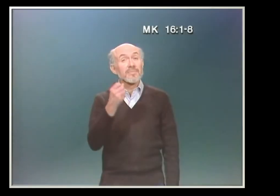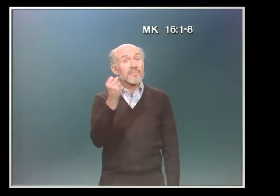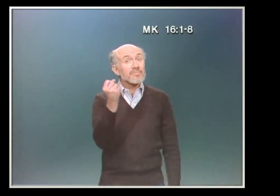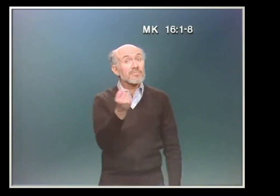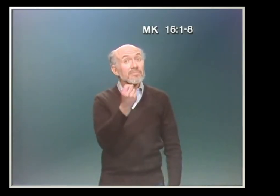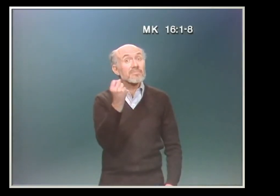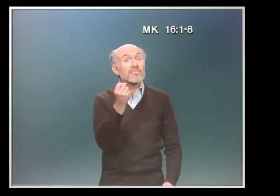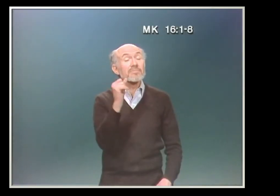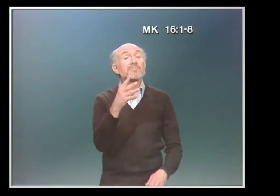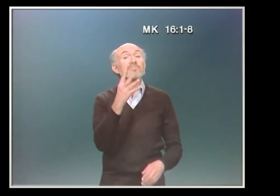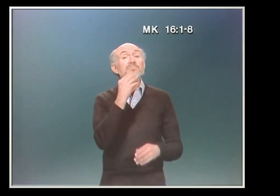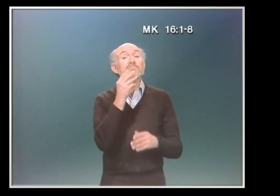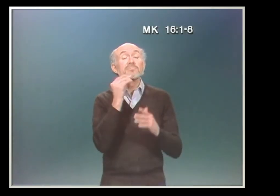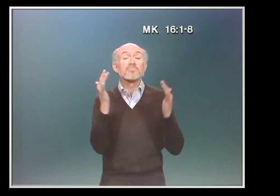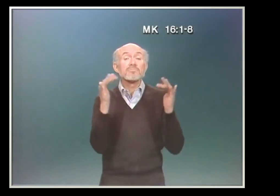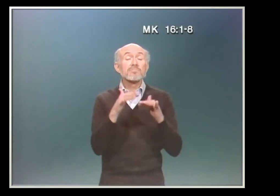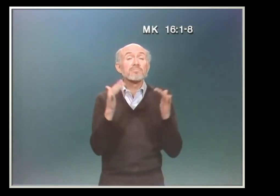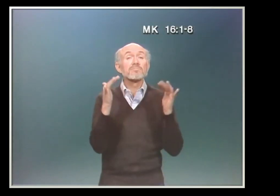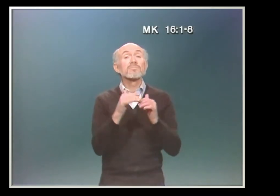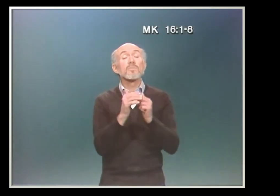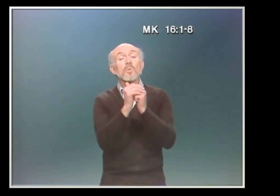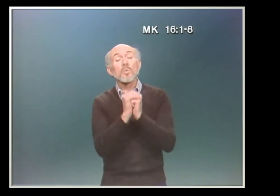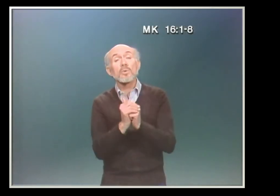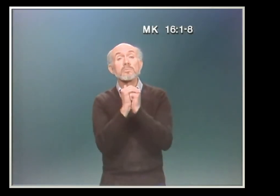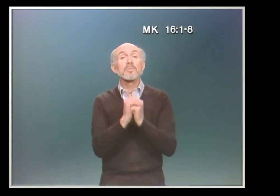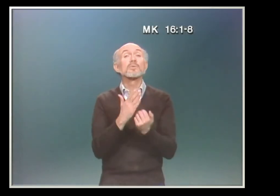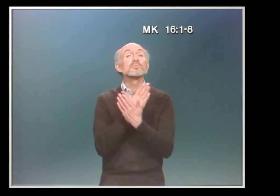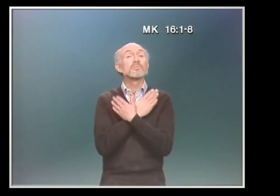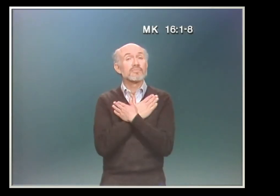capture the end portion.